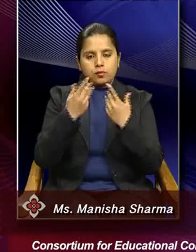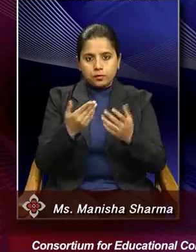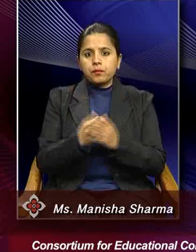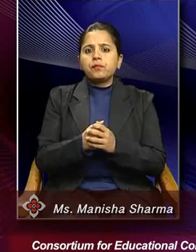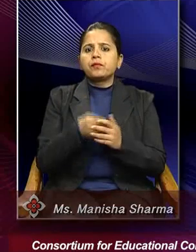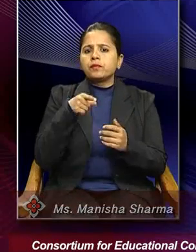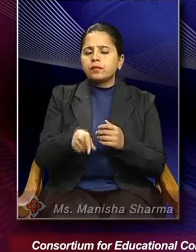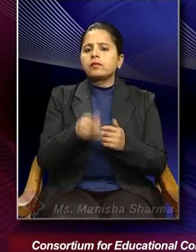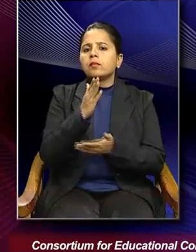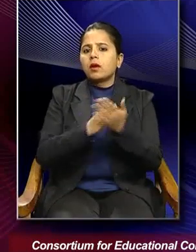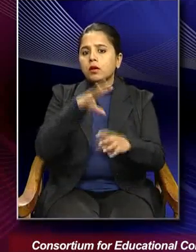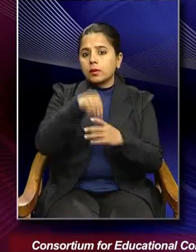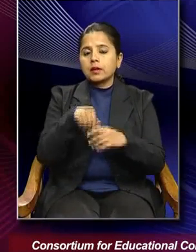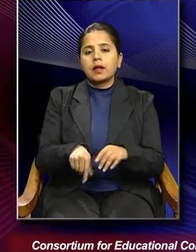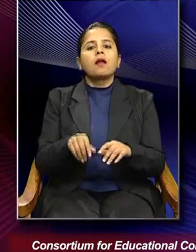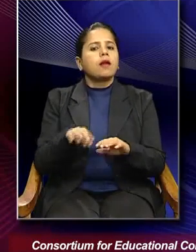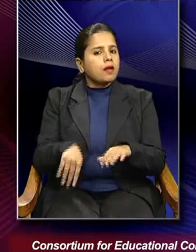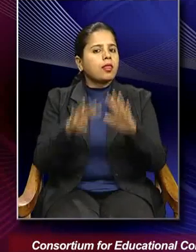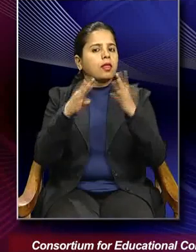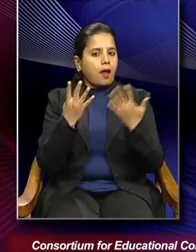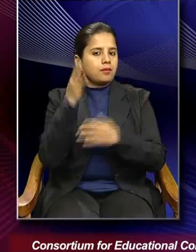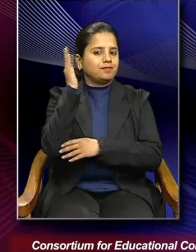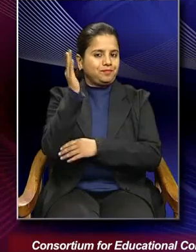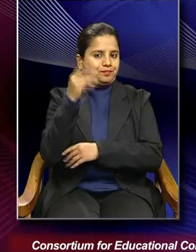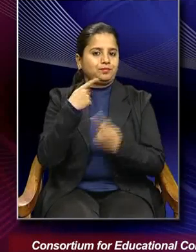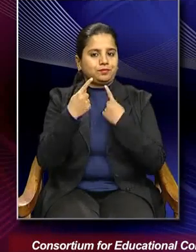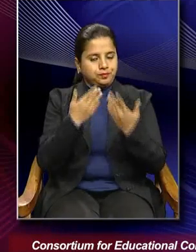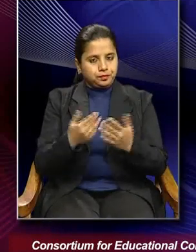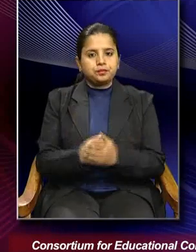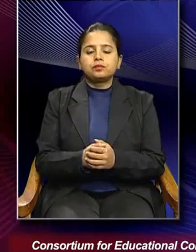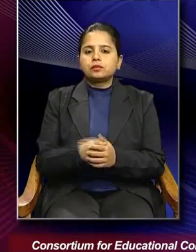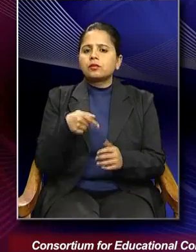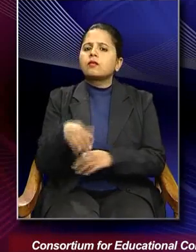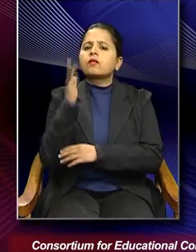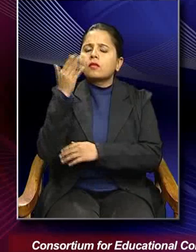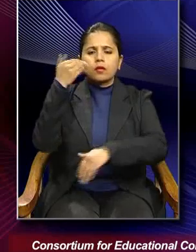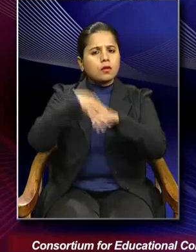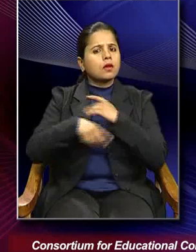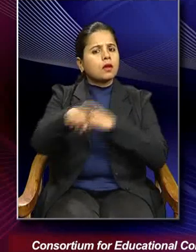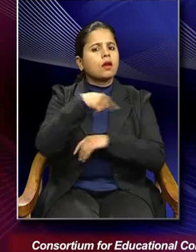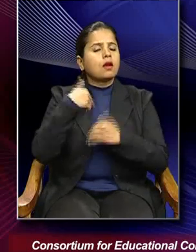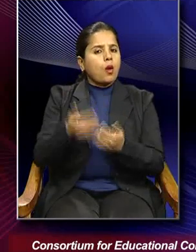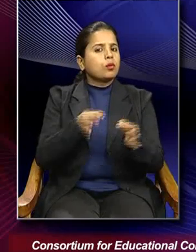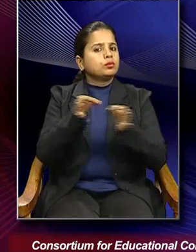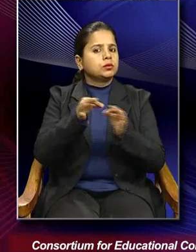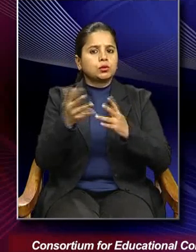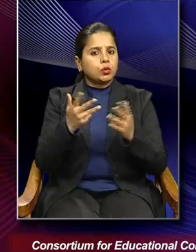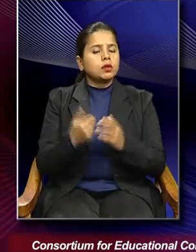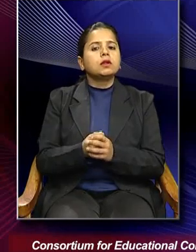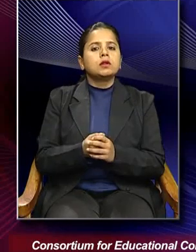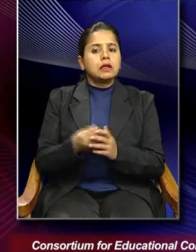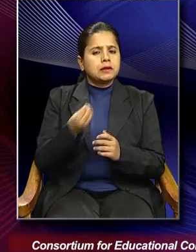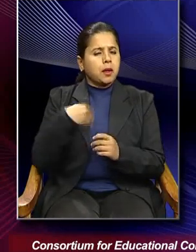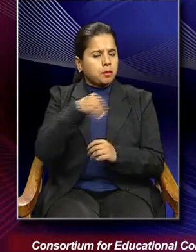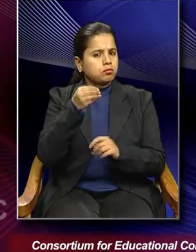is the lecture number 9. In this lecture, we will be covering some of our